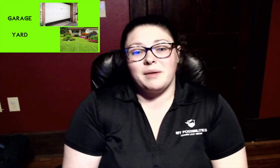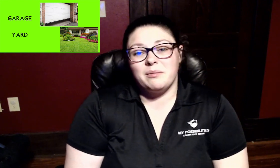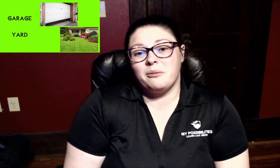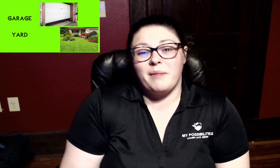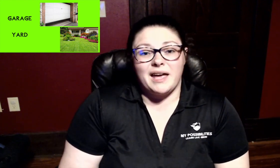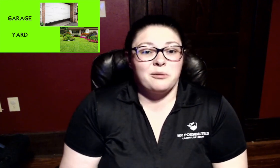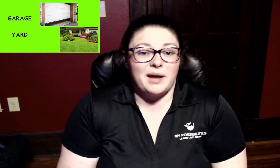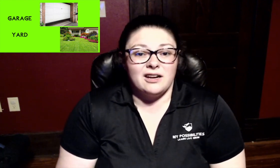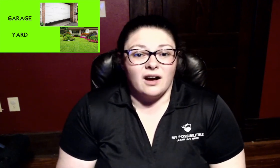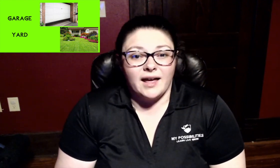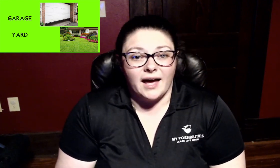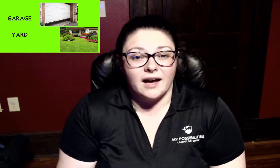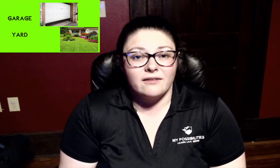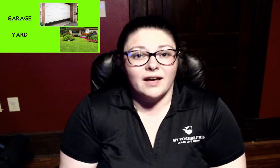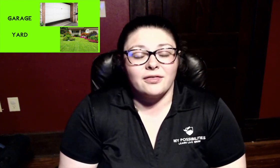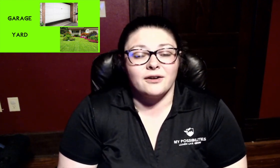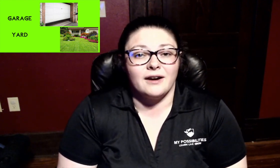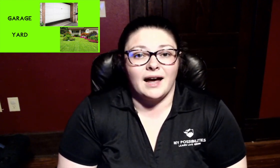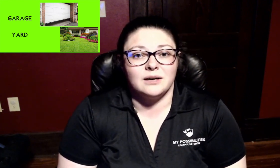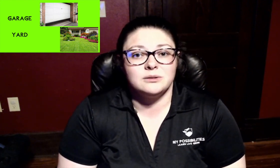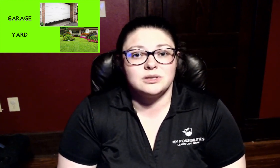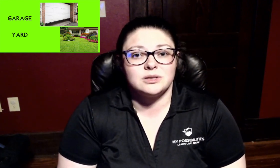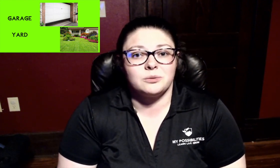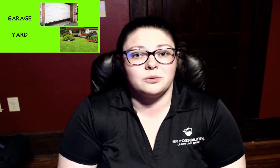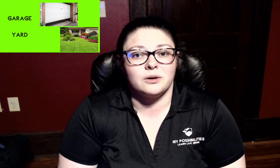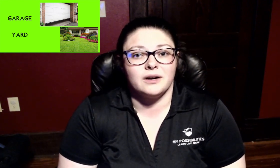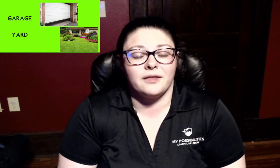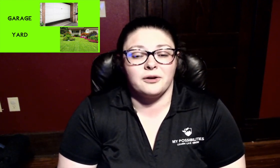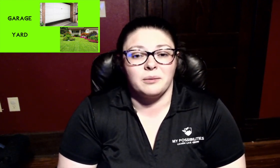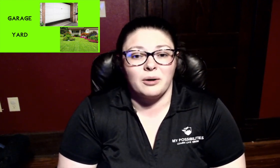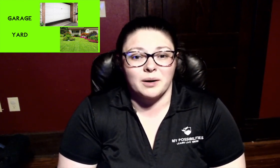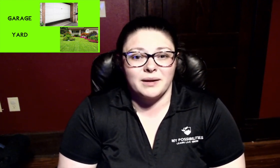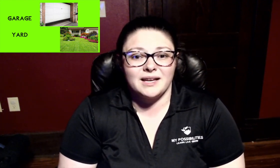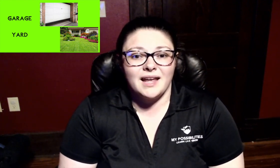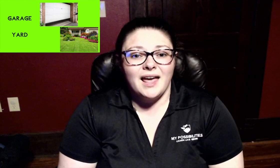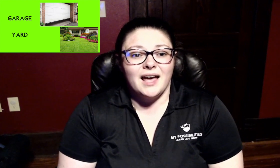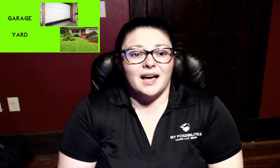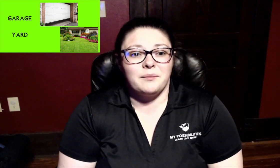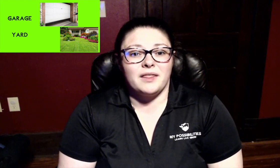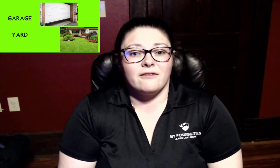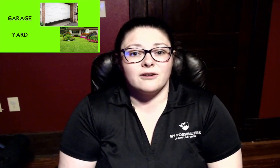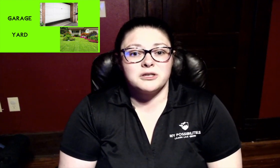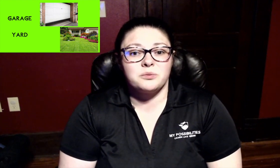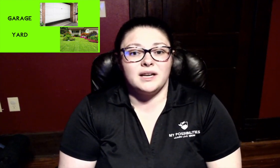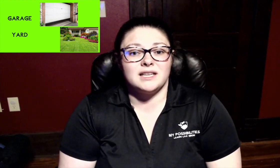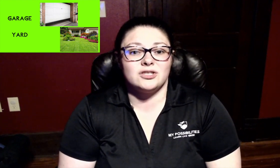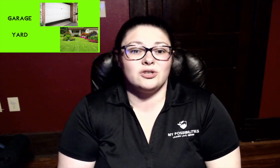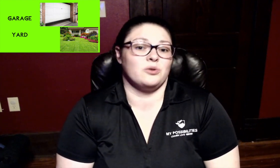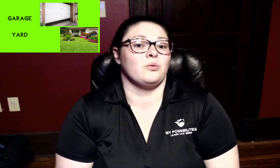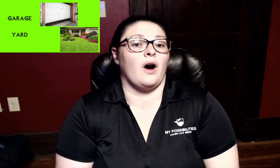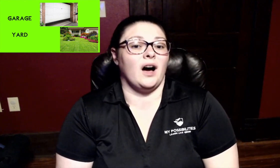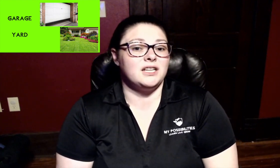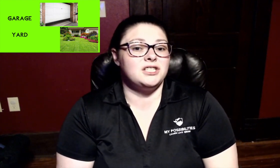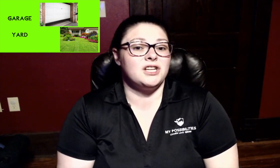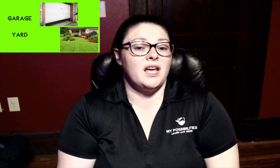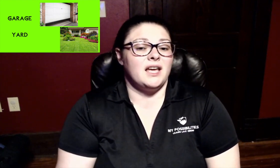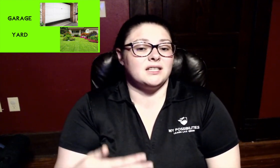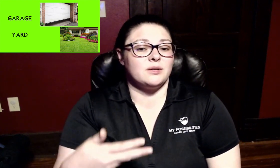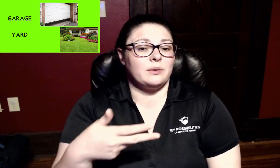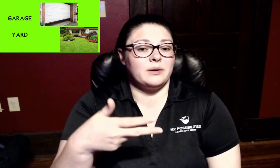may or may not have at their house or at their apartment. And that first one is garage. And so what we're going to do is